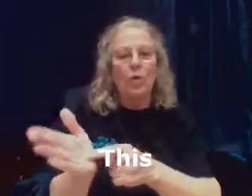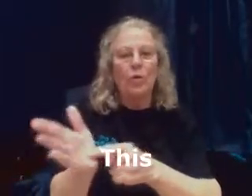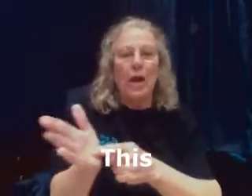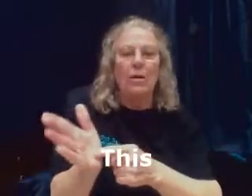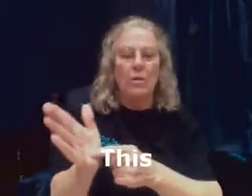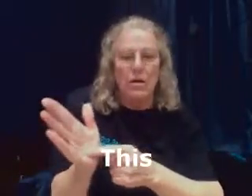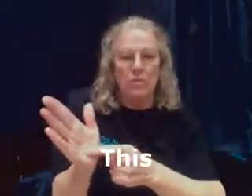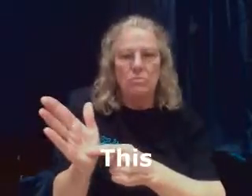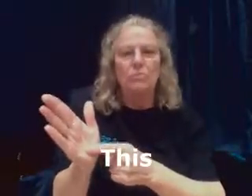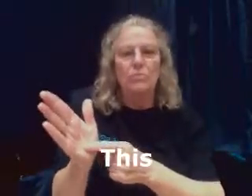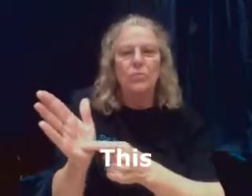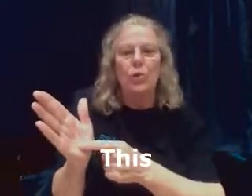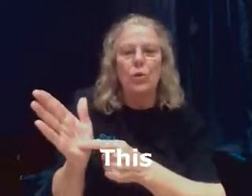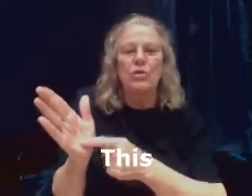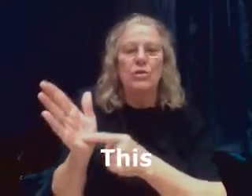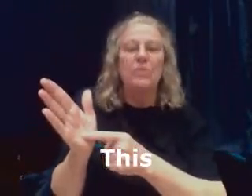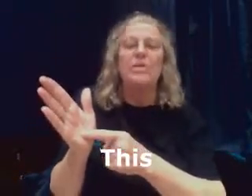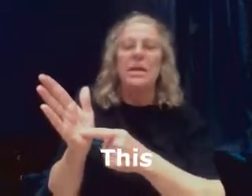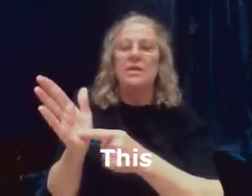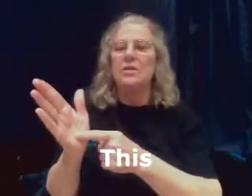pointer out and point to this.